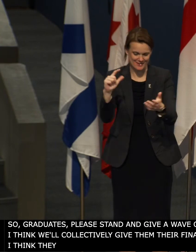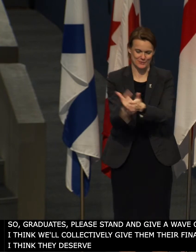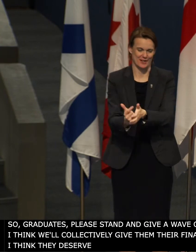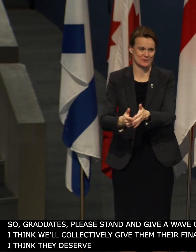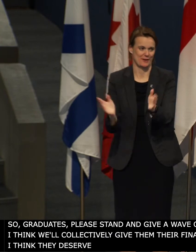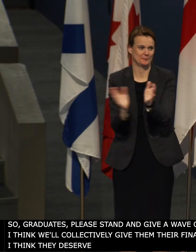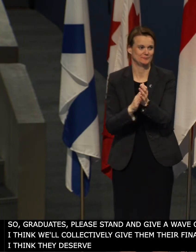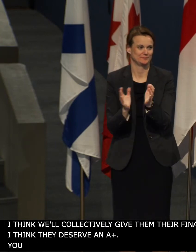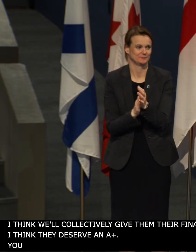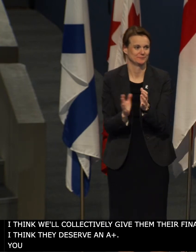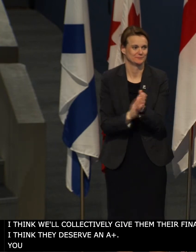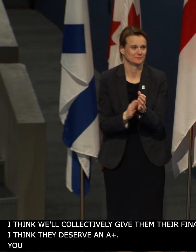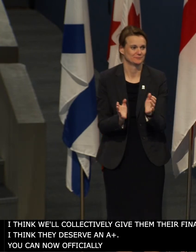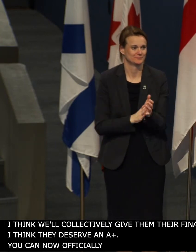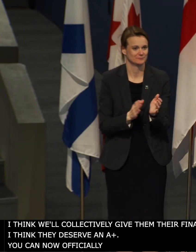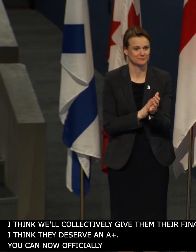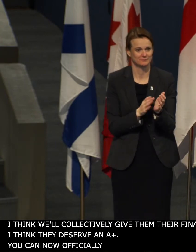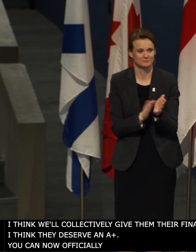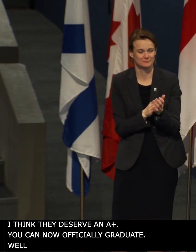graduate. Well done.